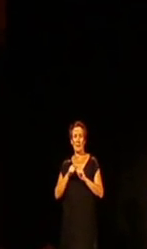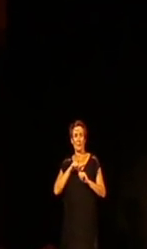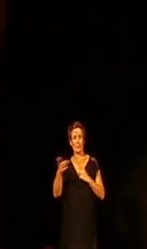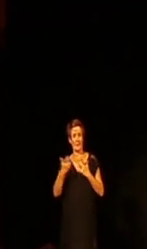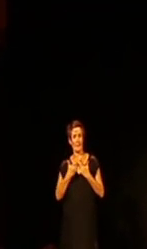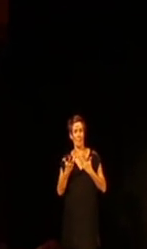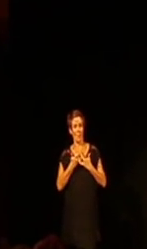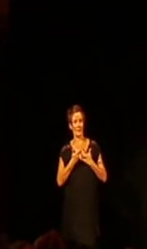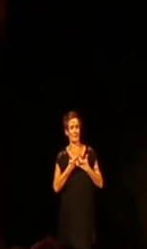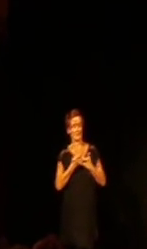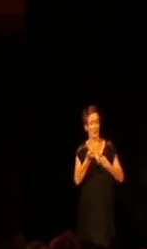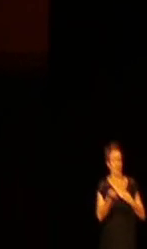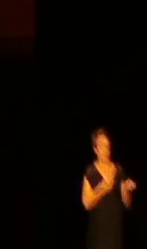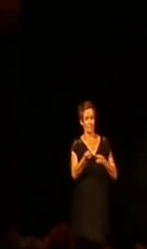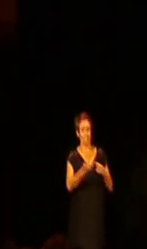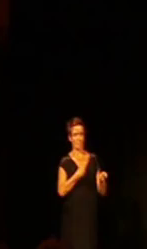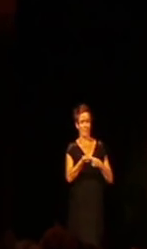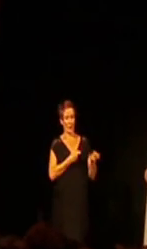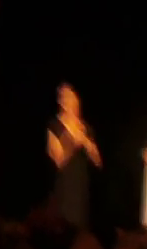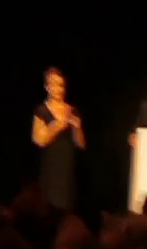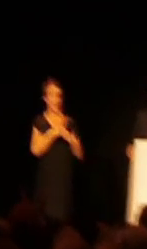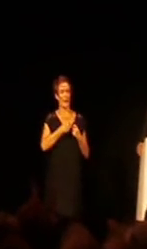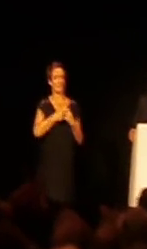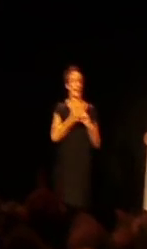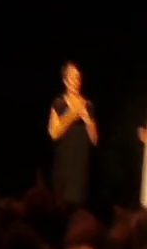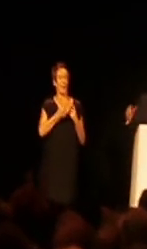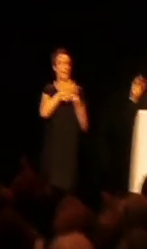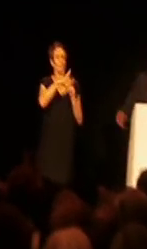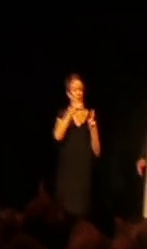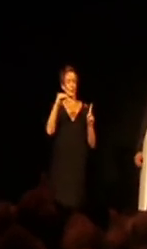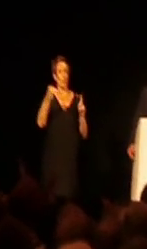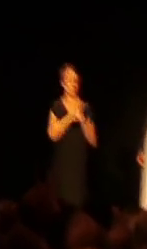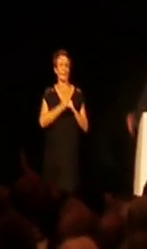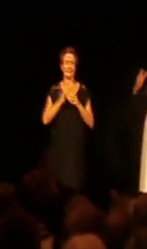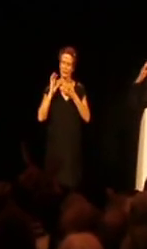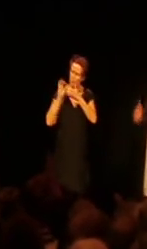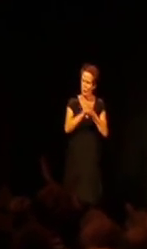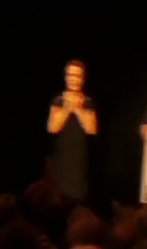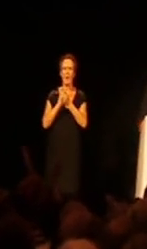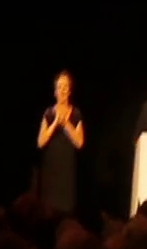market-run economy by a Tory party that only knows division and misery. Unite people.